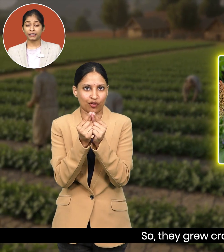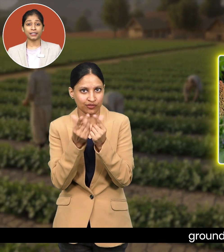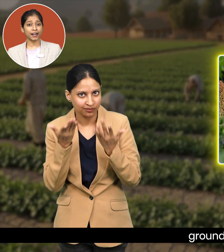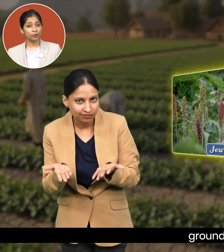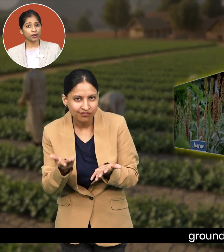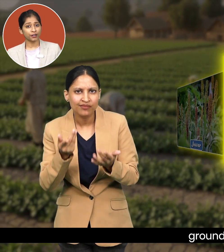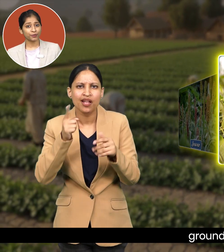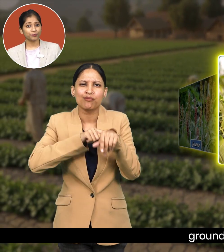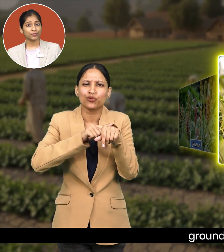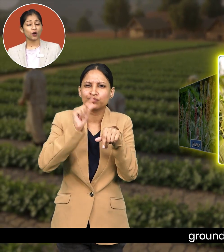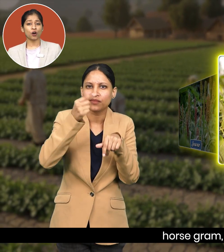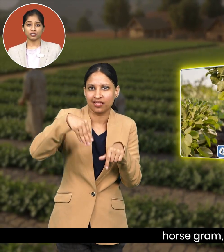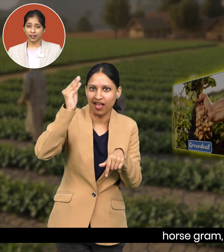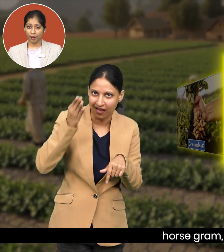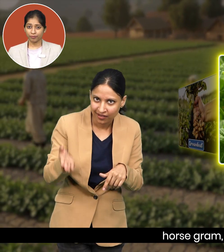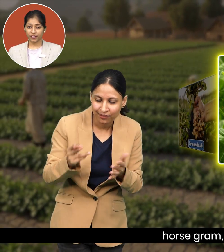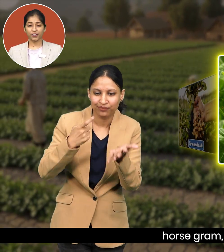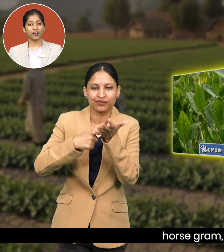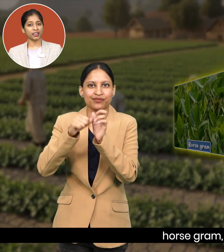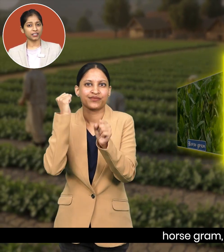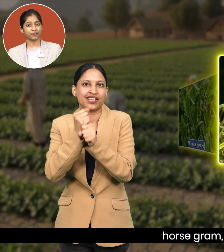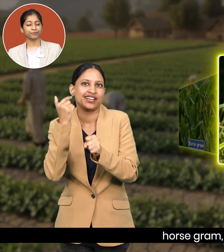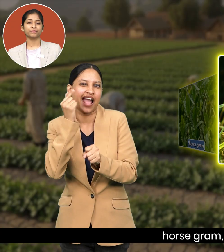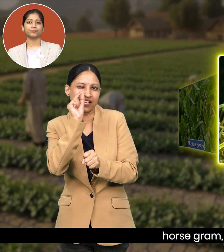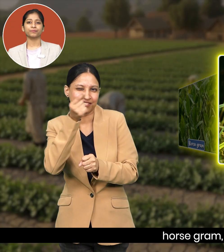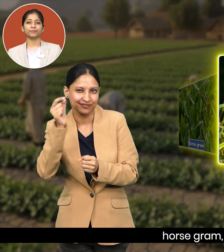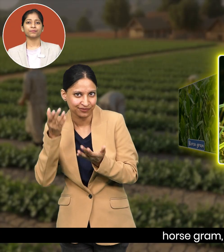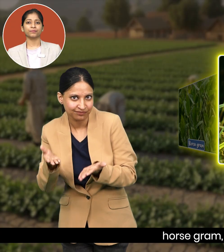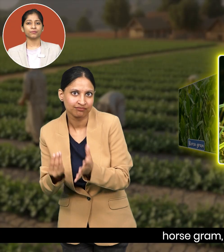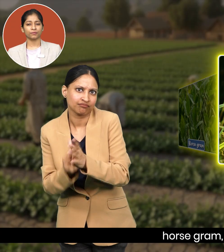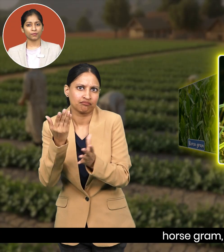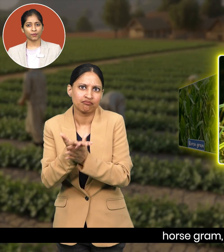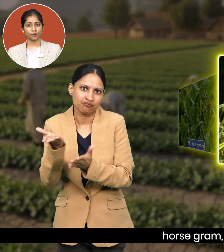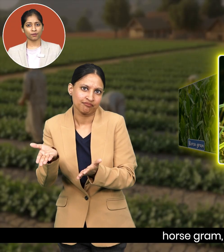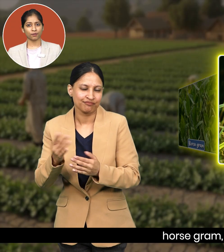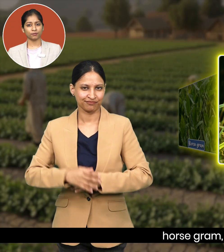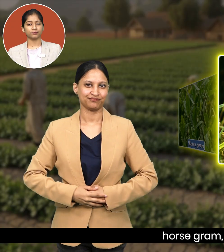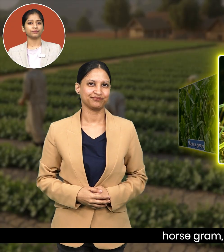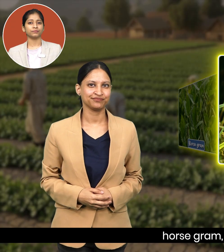jowar, groundnut, horse gram and ragi.